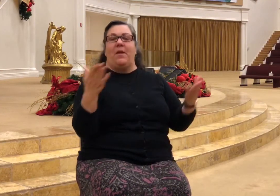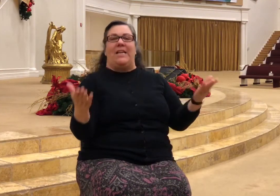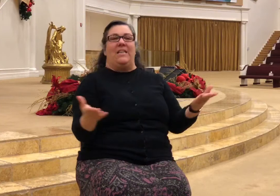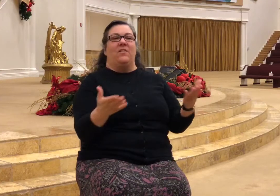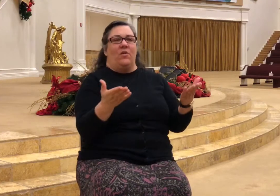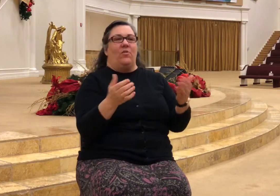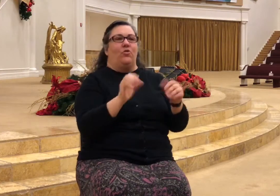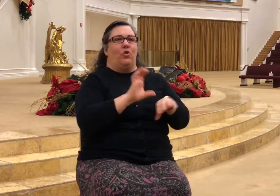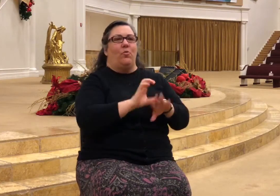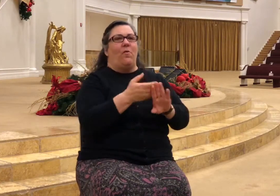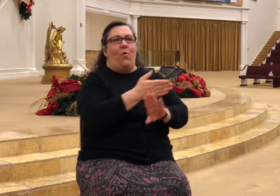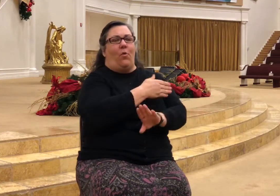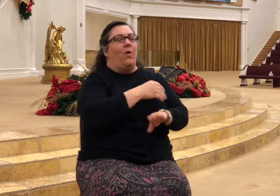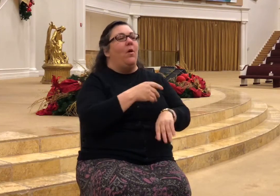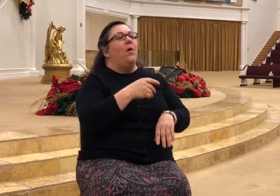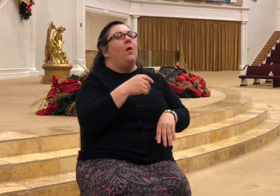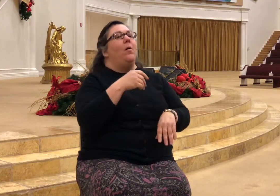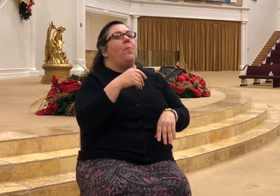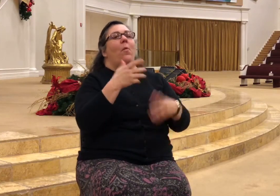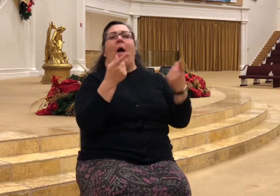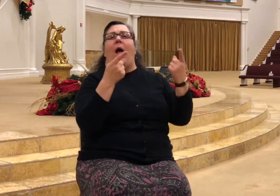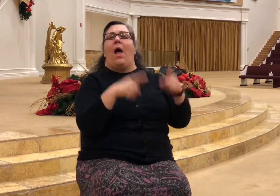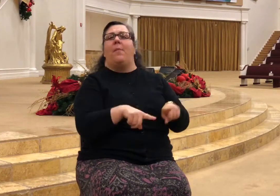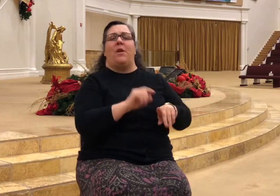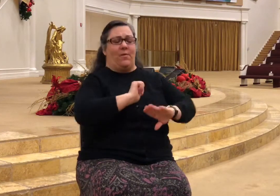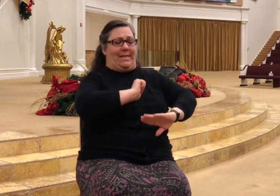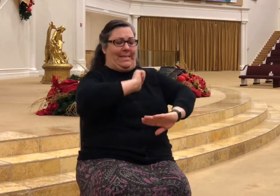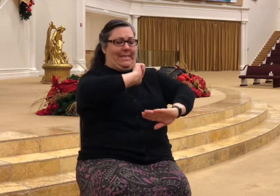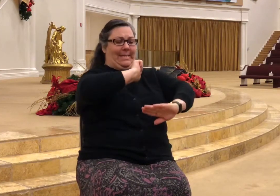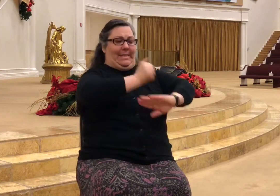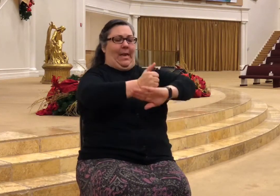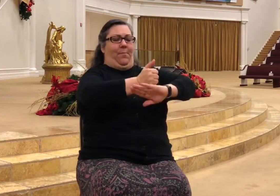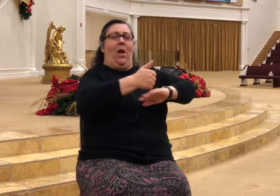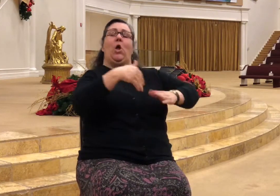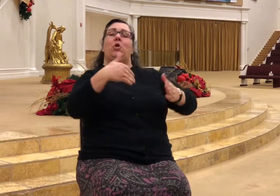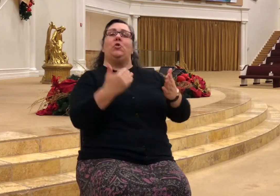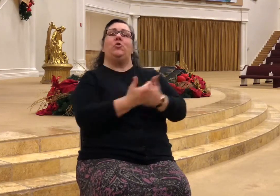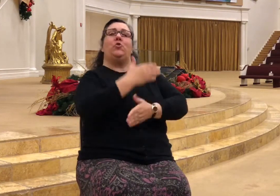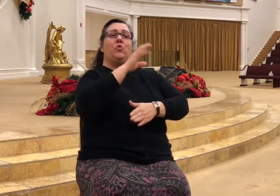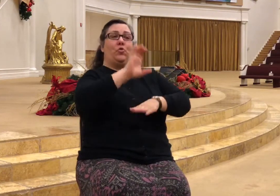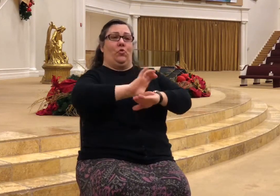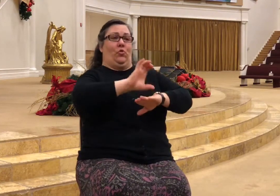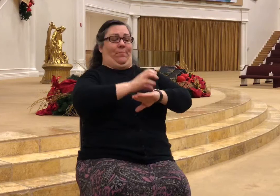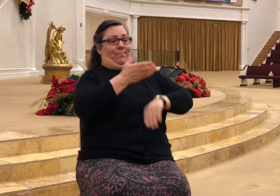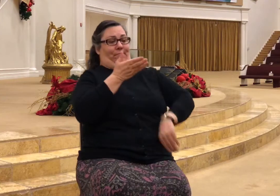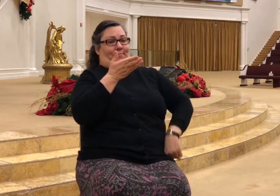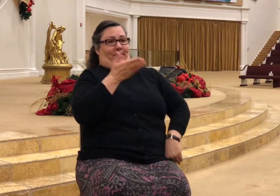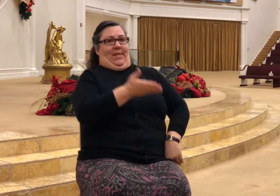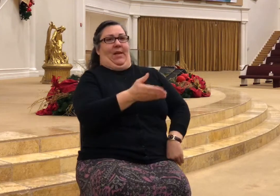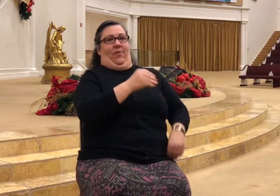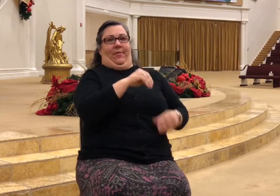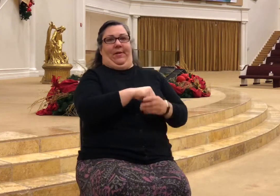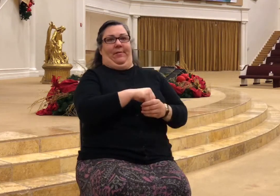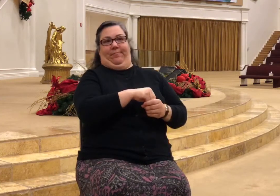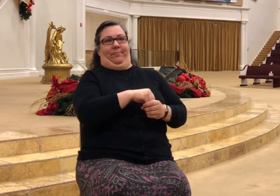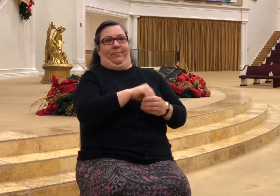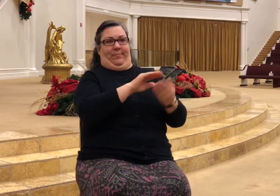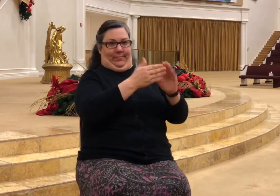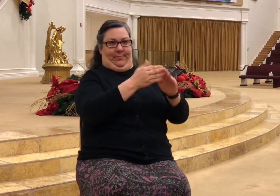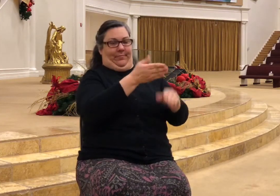that. And they were planting a brand new work in the place of Siguate Peque.